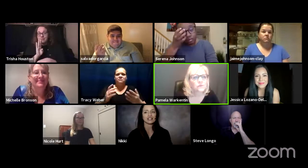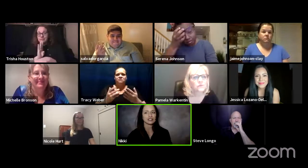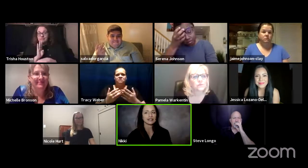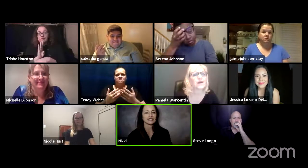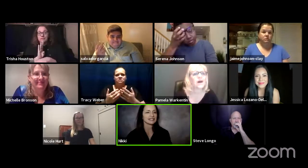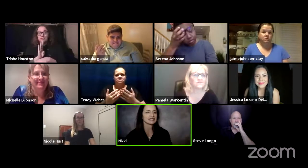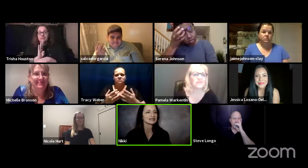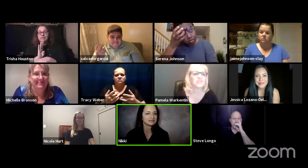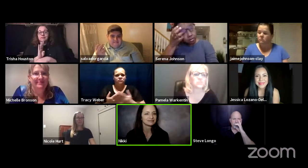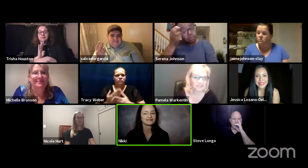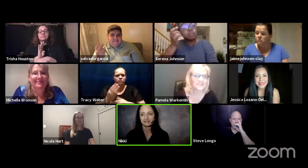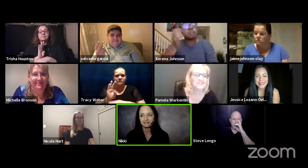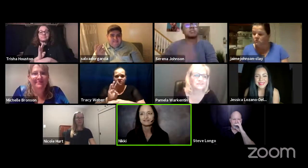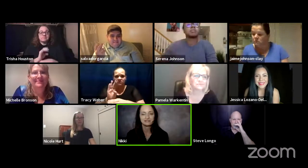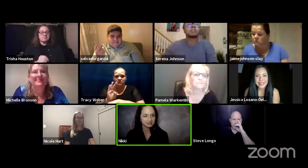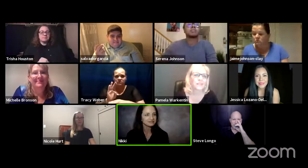Unfinished business. unfinished business.